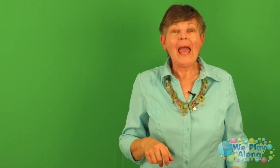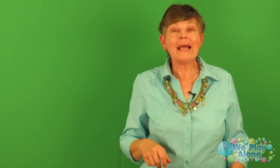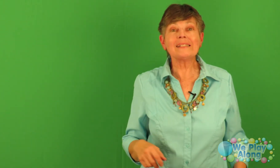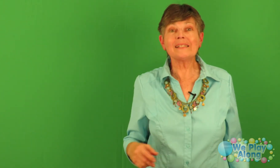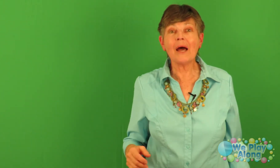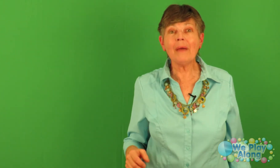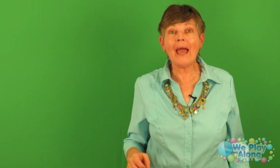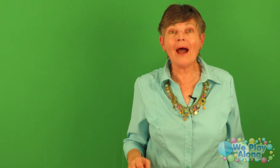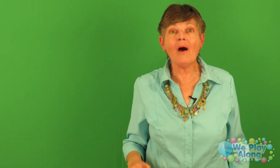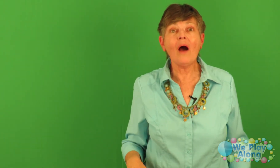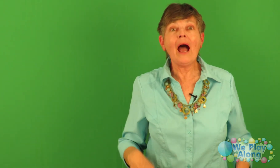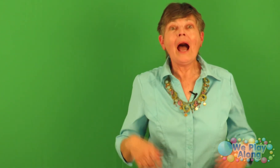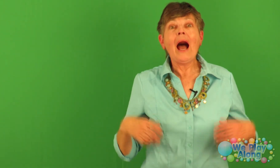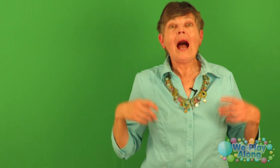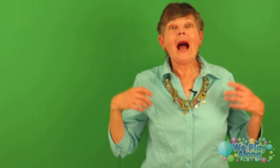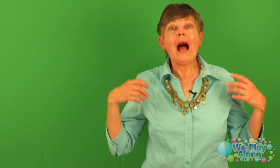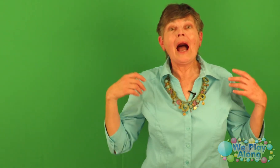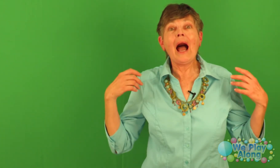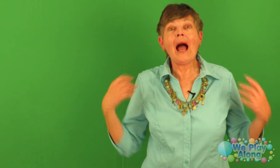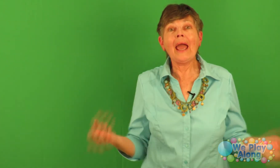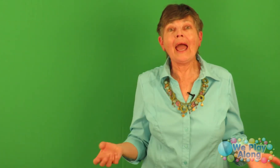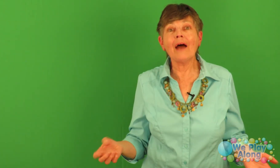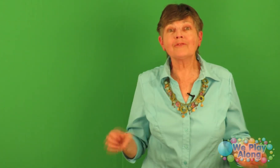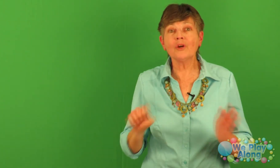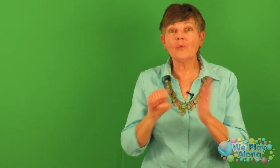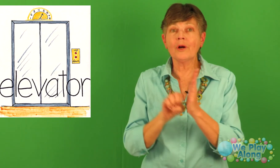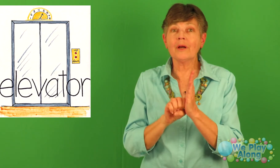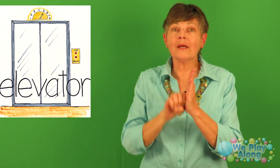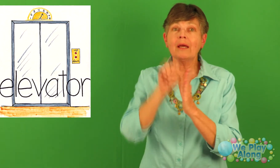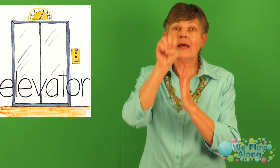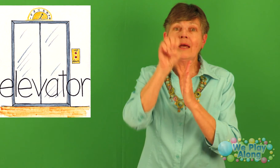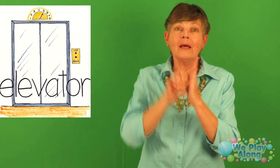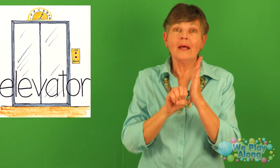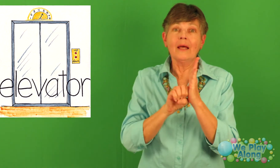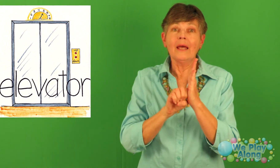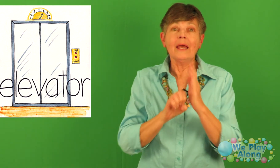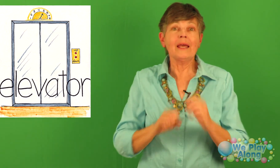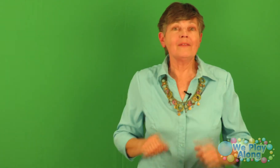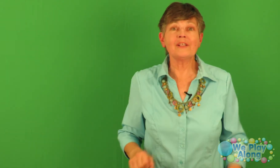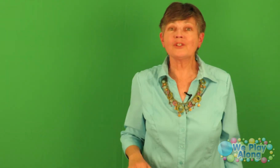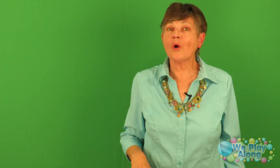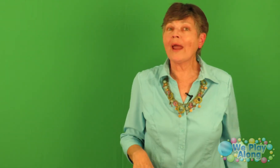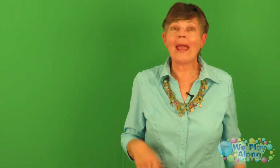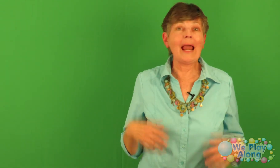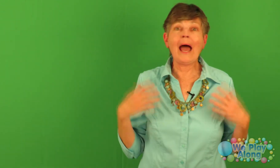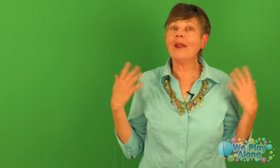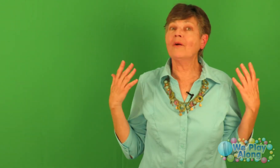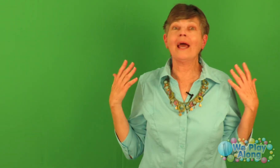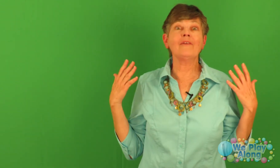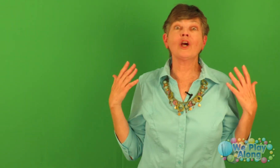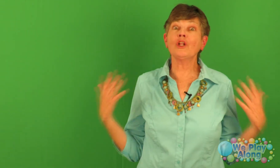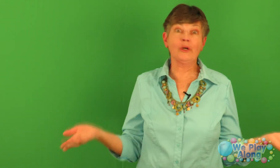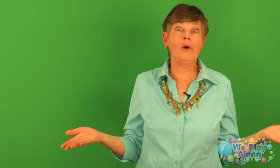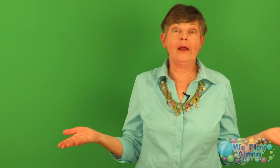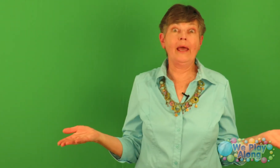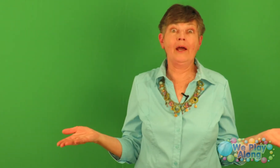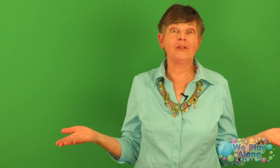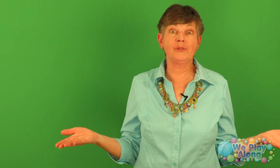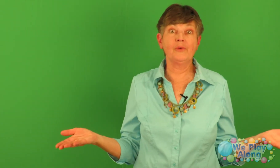And somehow I have to work in this story, and I don't have a clue on how to do